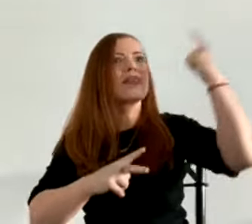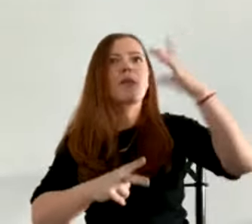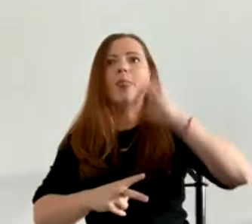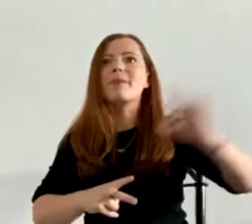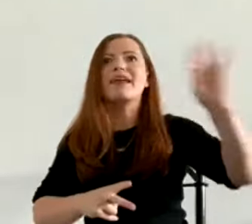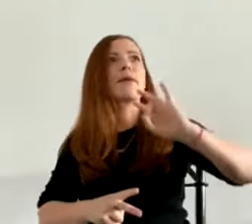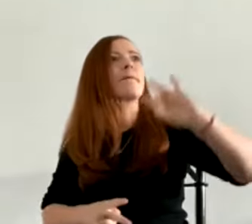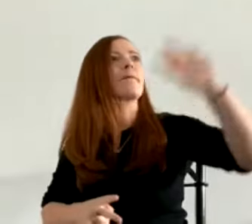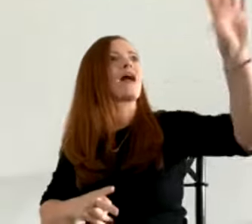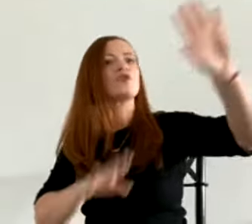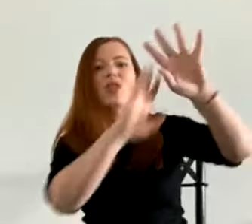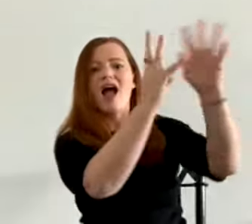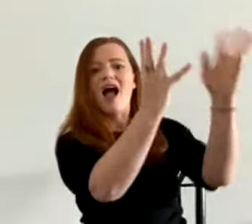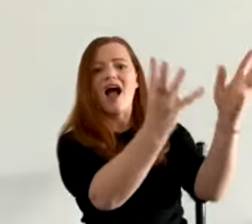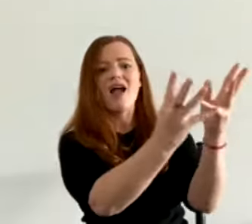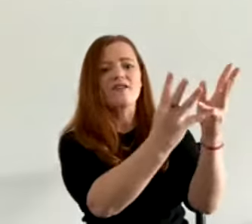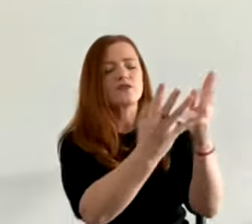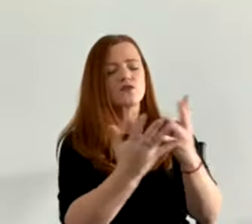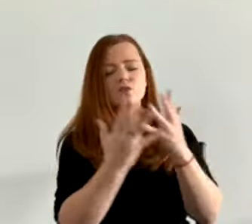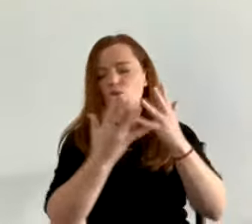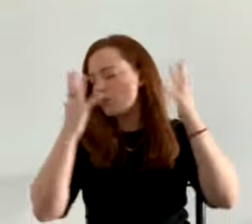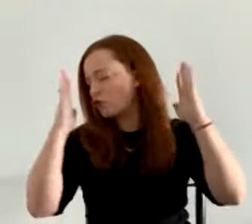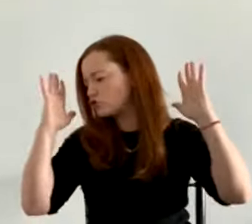revitalized is too much.